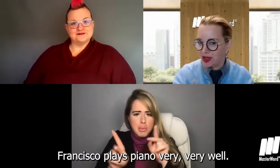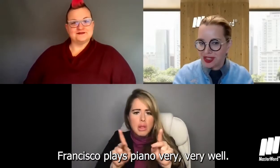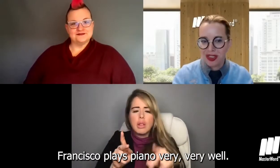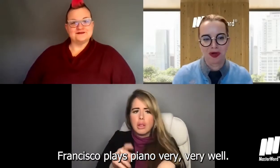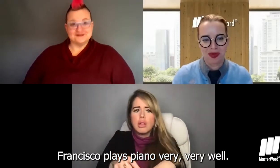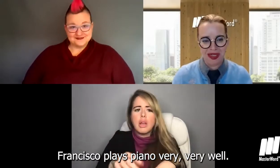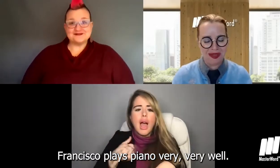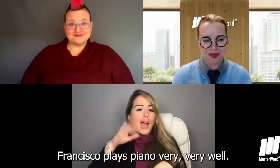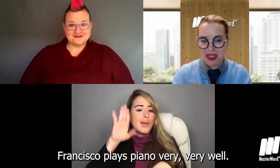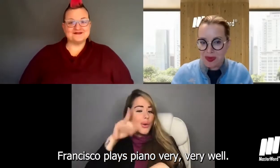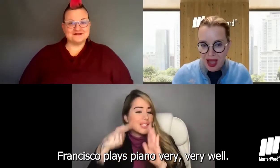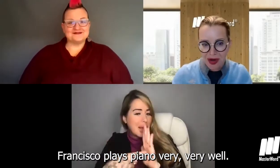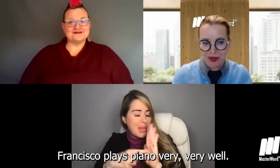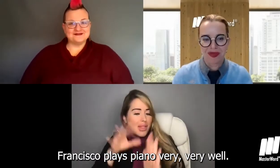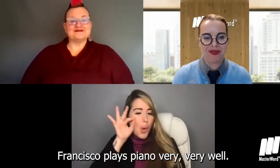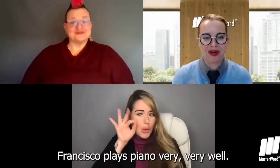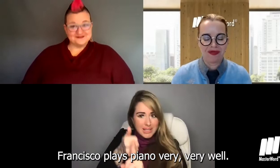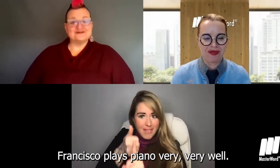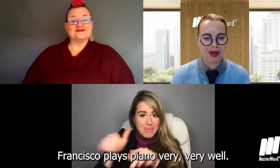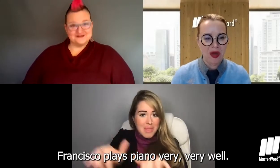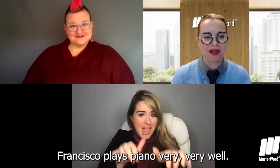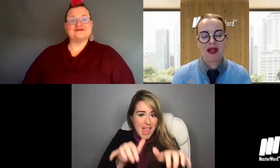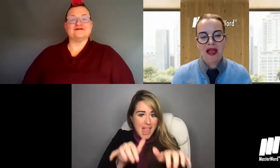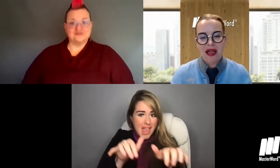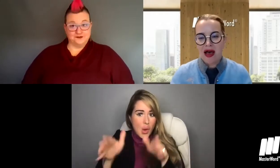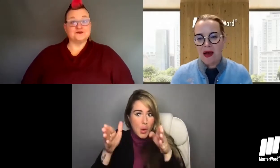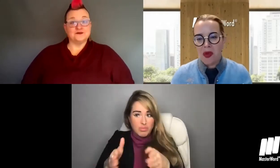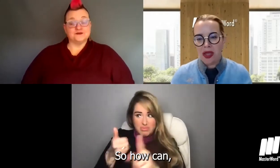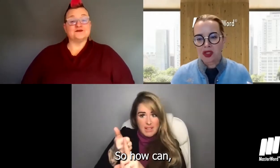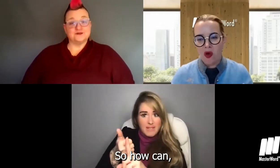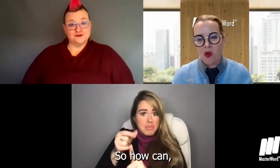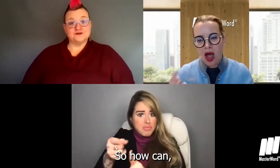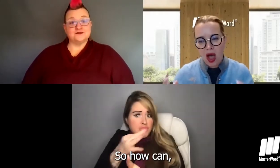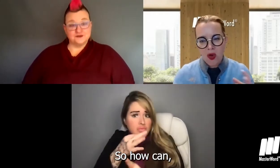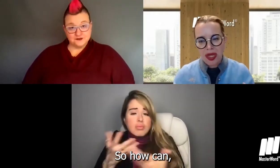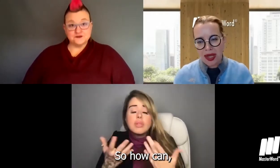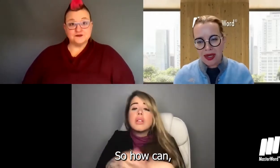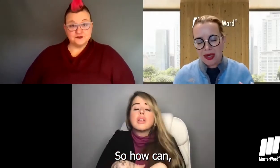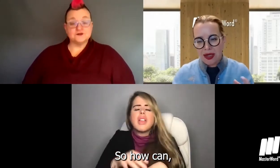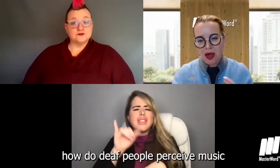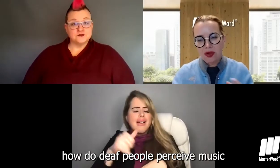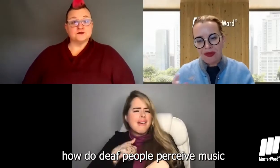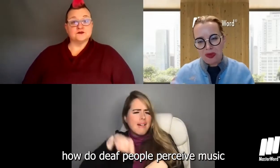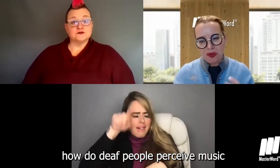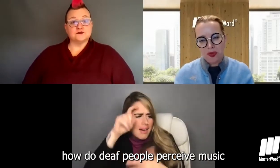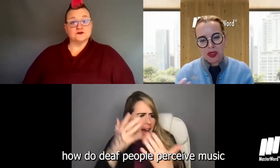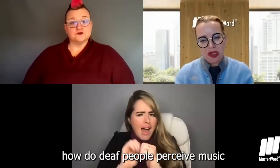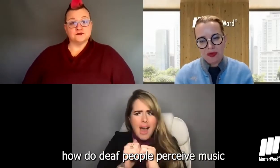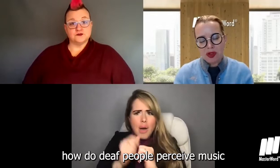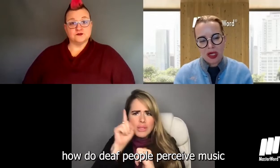Francisco plays, plays piano very, very well. So how can, how do deaf people perceive music,